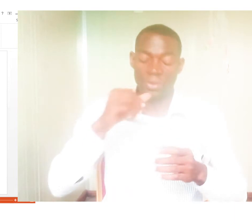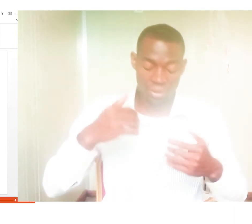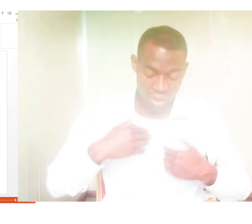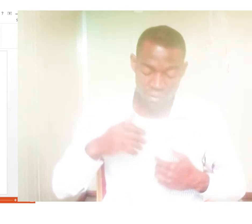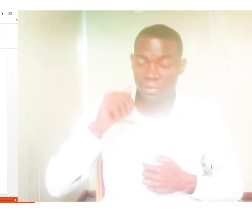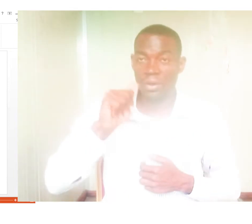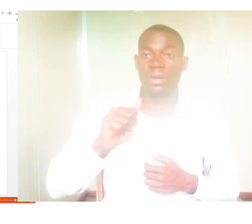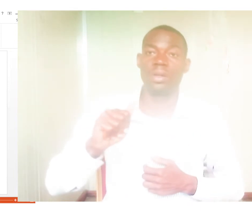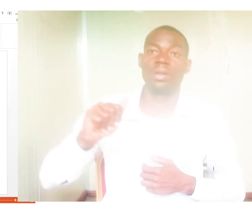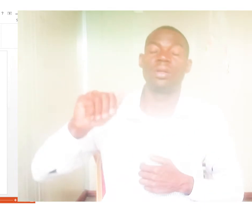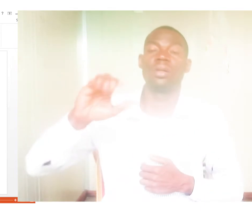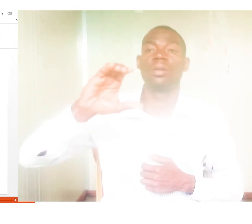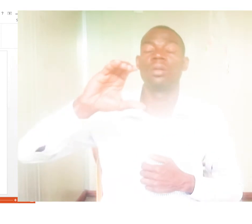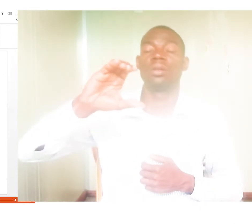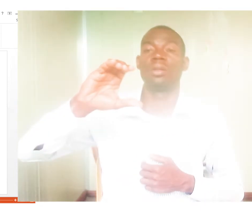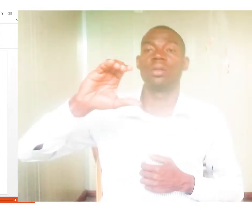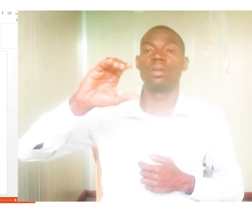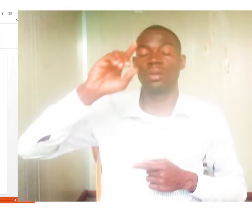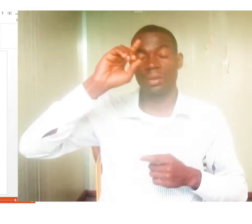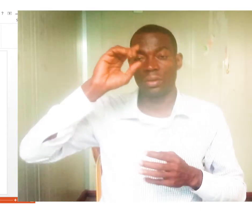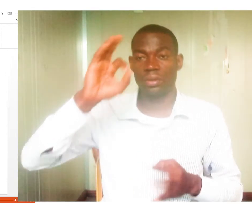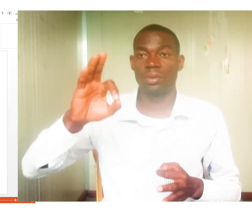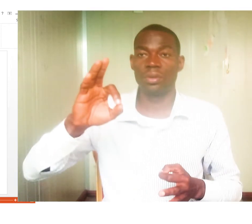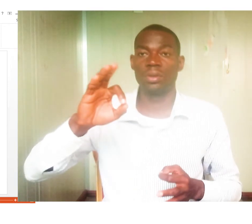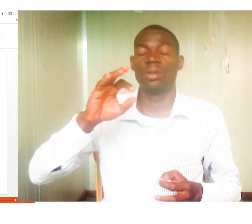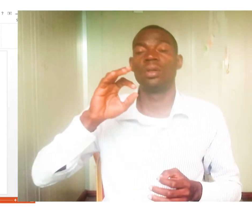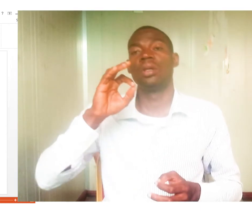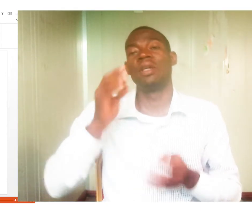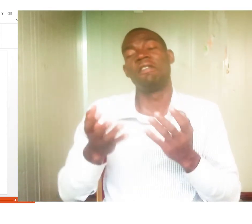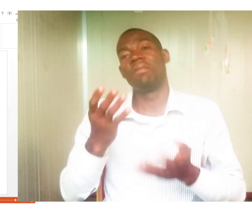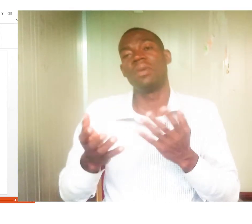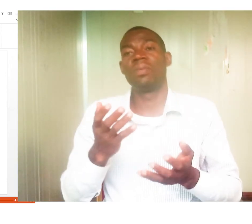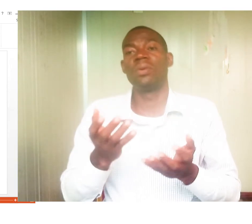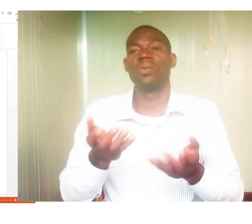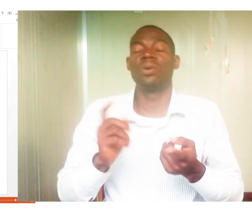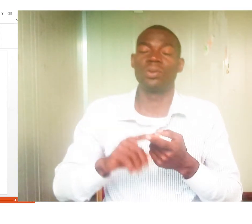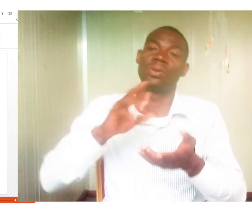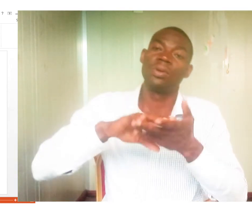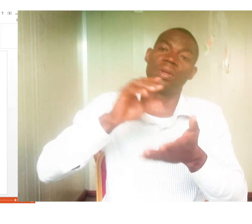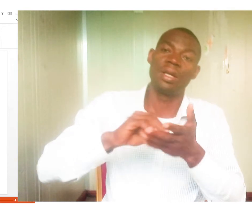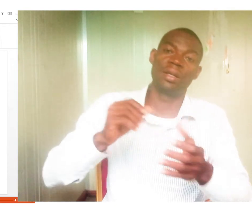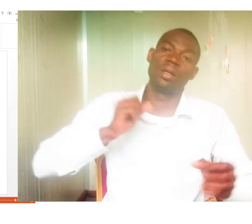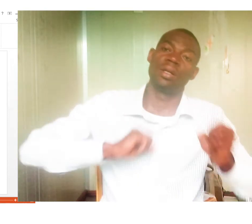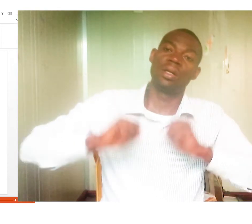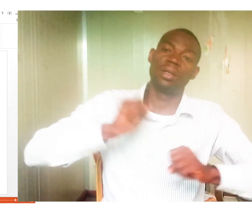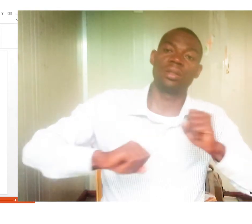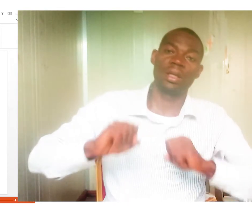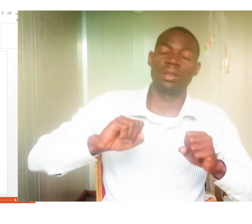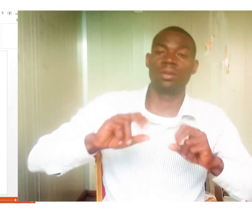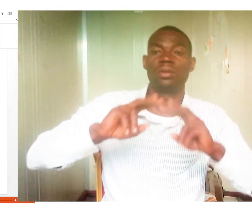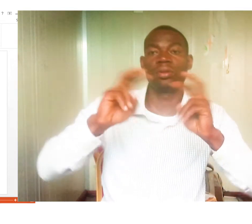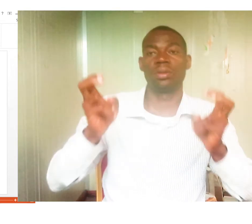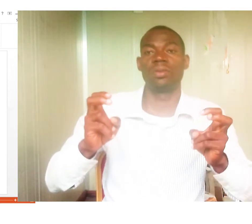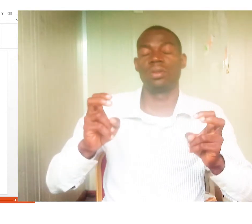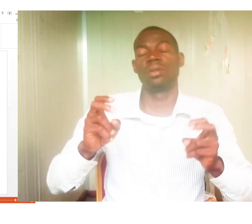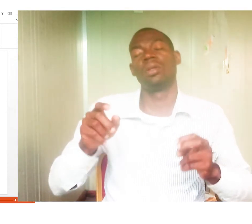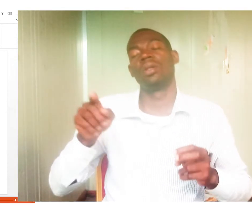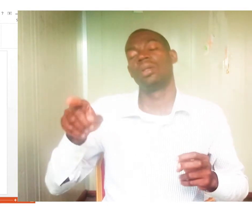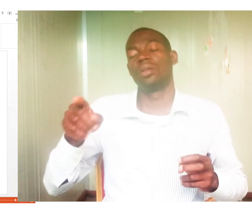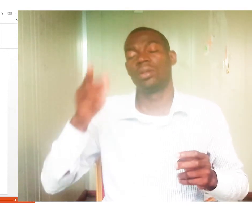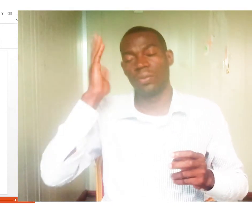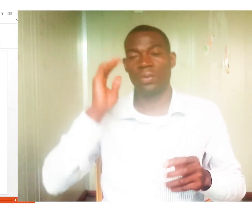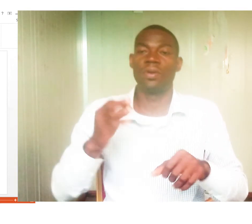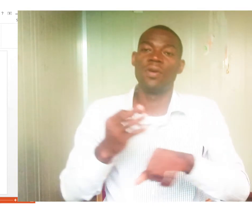they can be able to learn science subjects, they are forced to take humanities. This